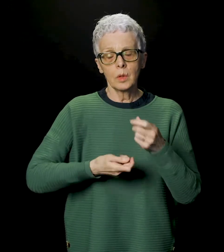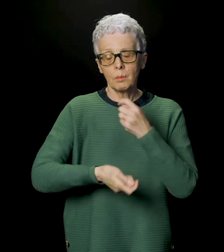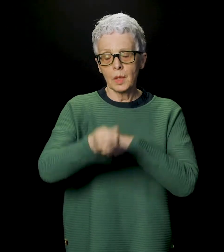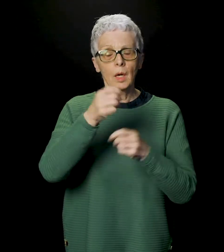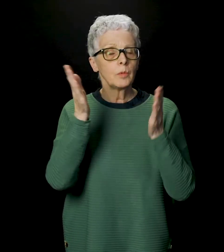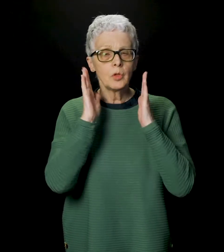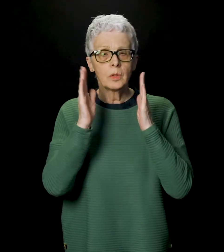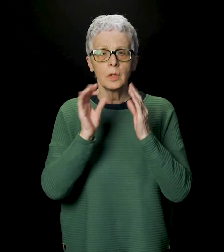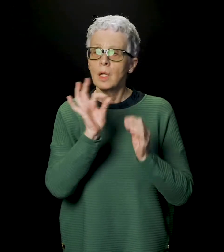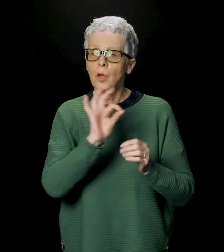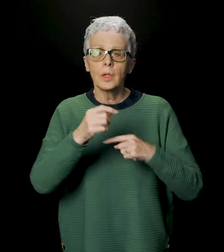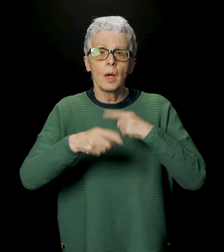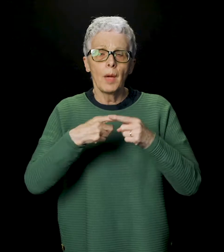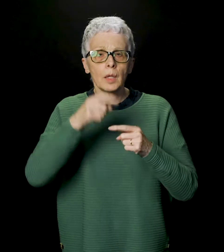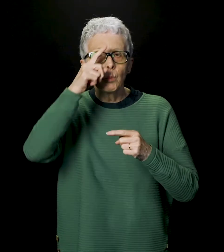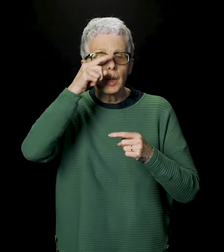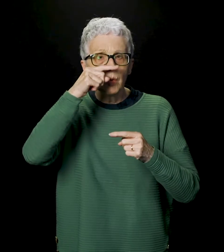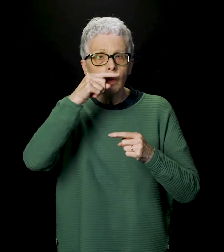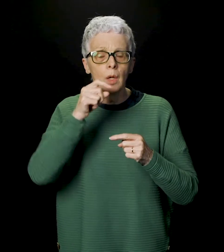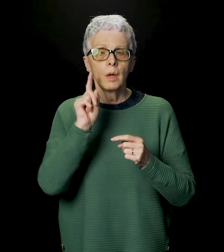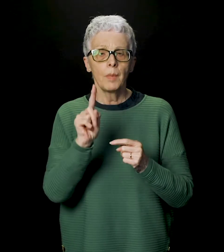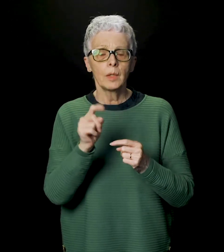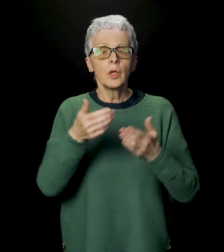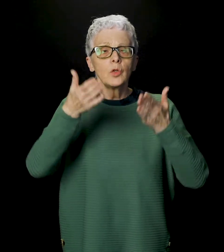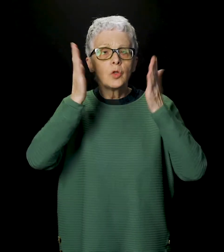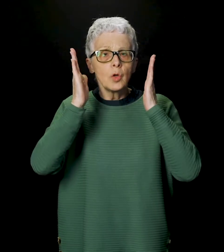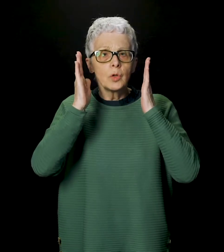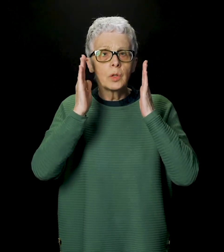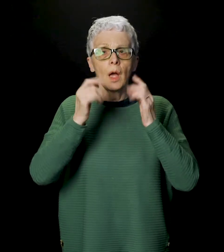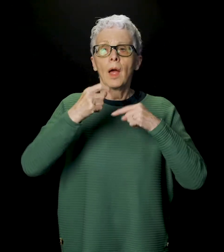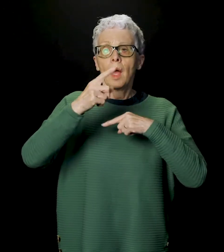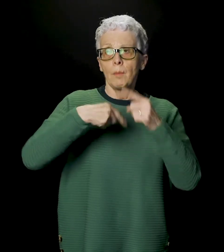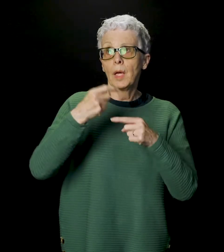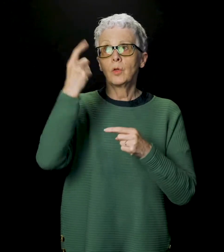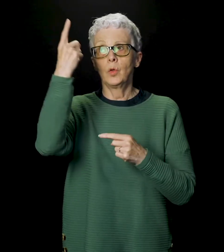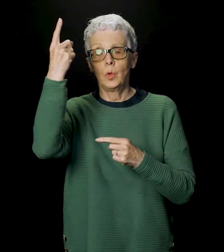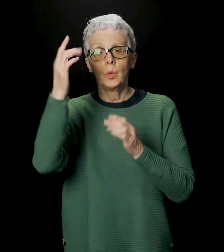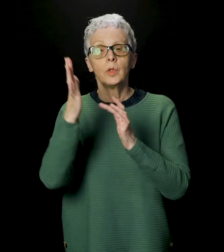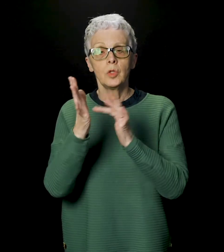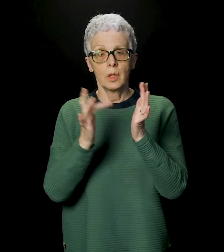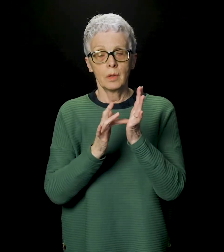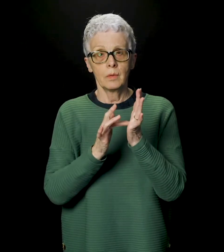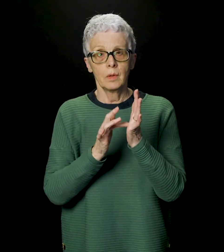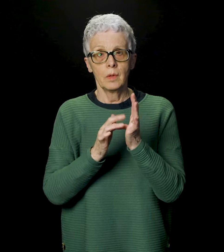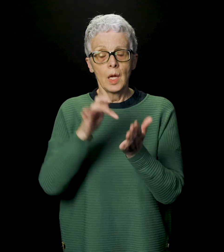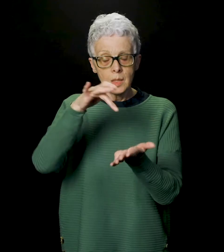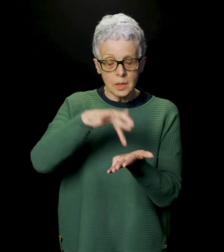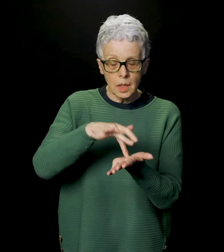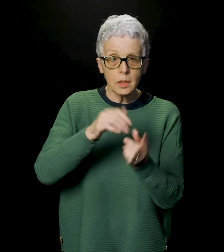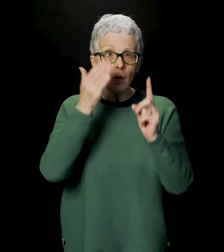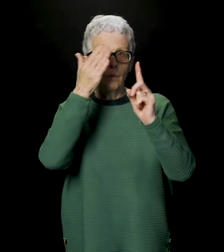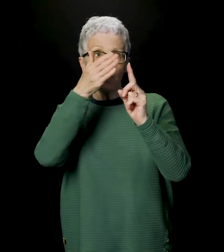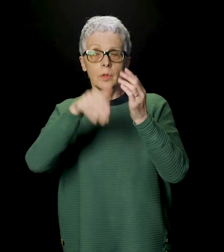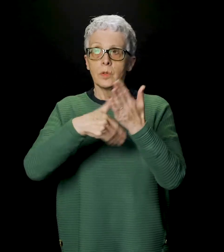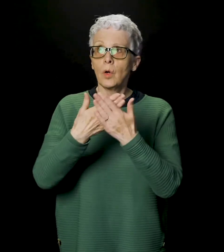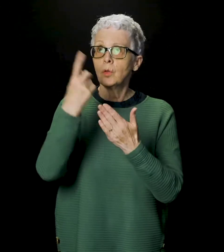about the gathering? Would we be a church that is about you, Jesus, that is centered on you,